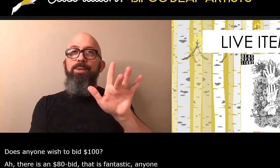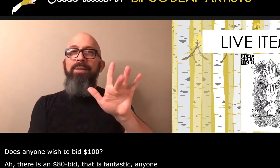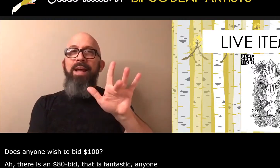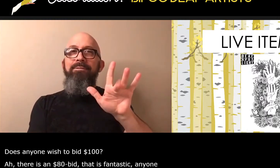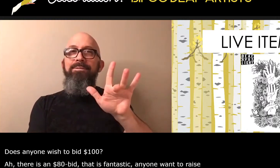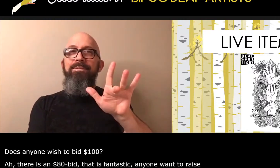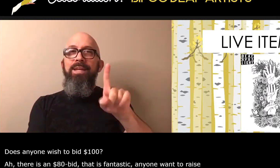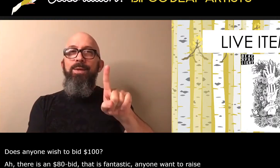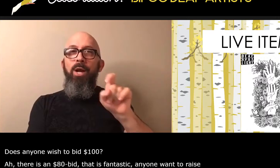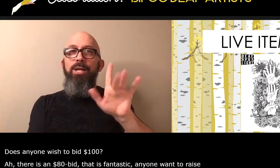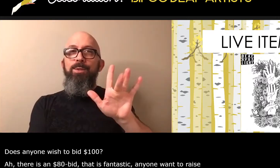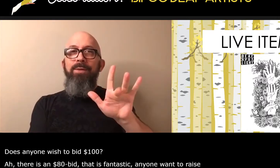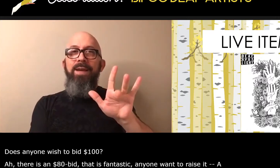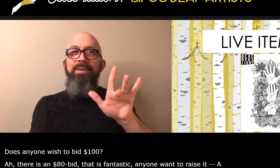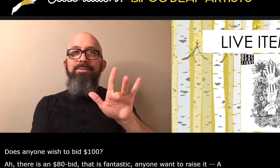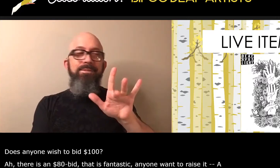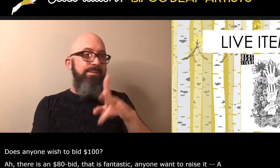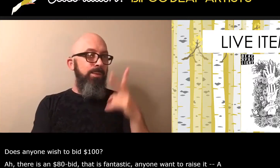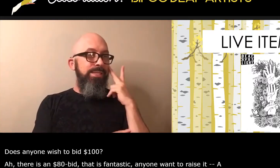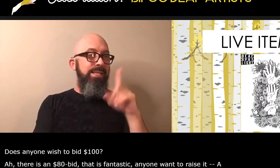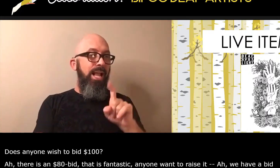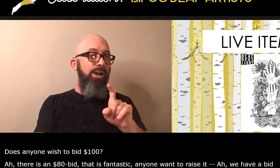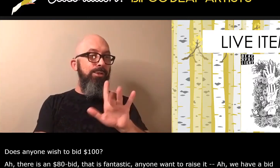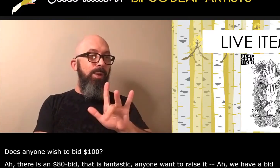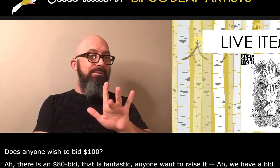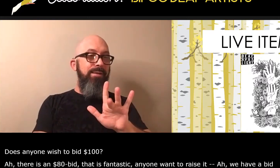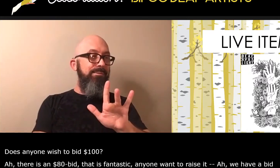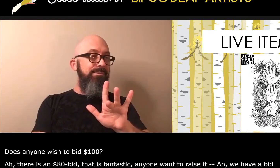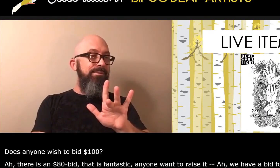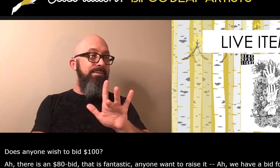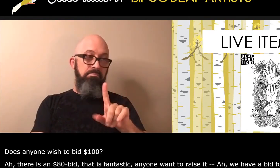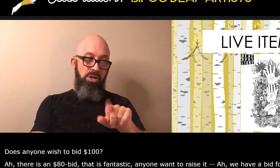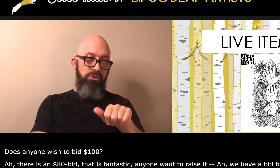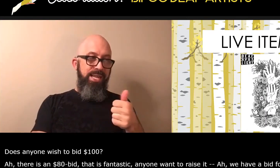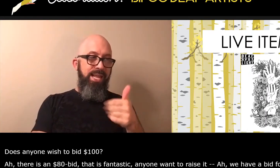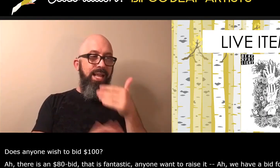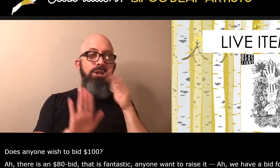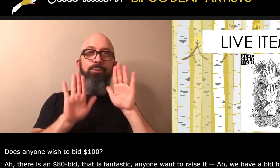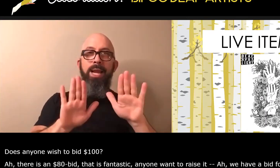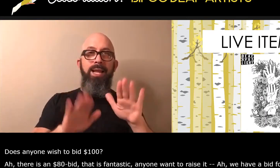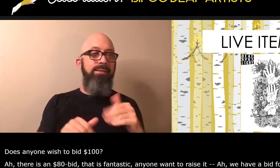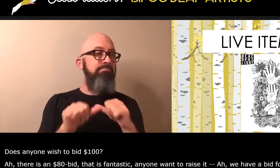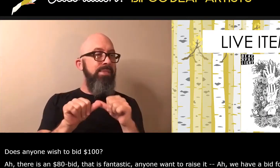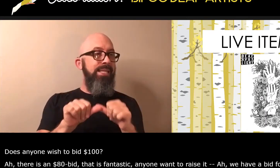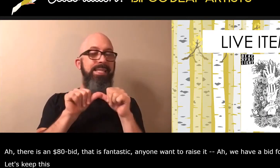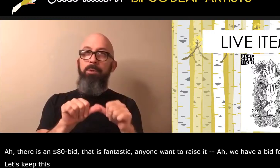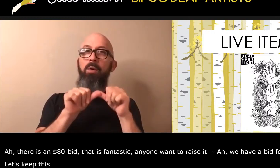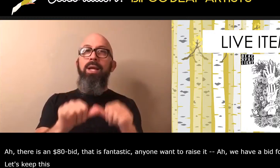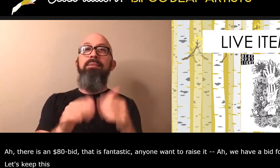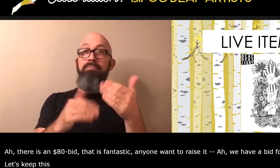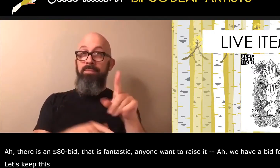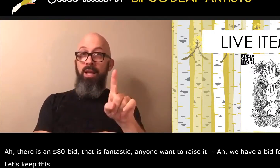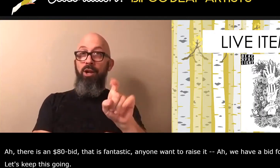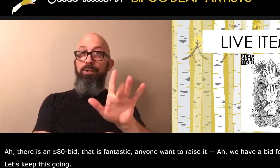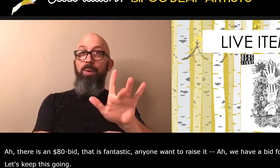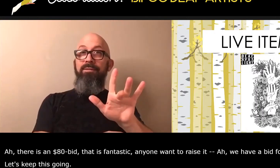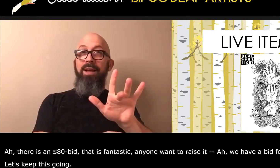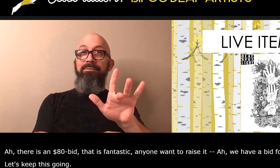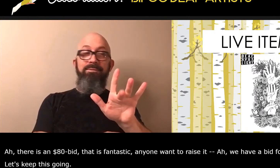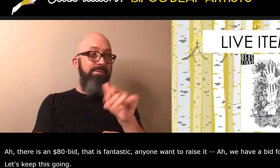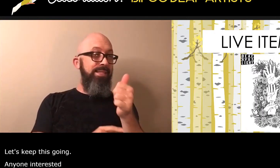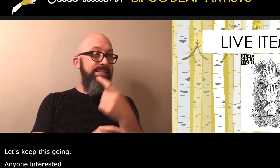Let's keep this going. 100 now. Anybody bidding 125? Looking for 125. 110, that's